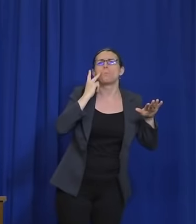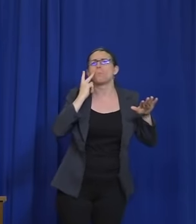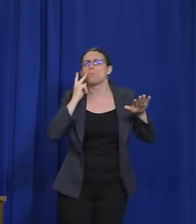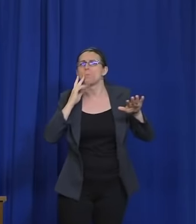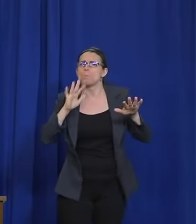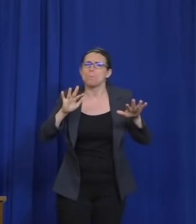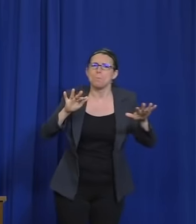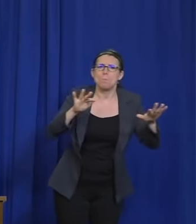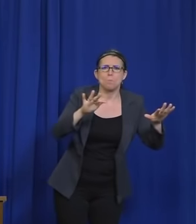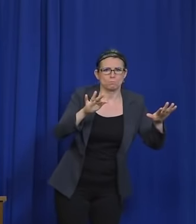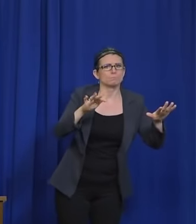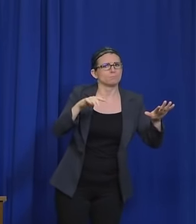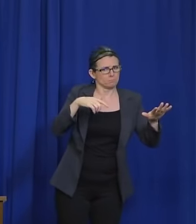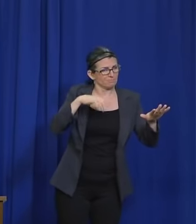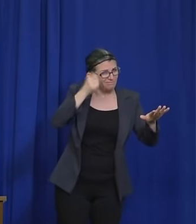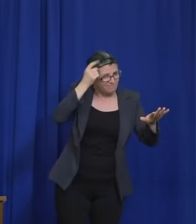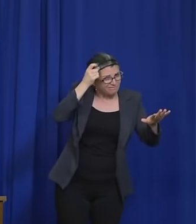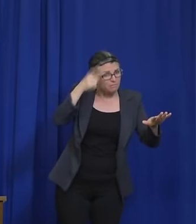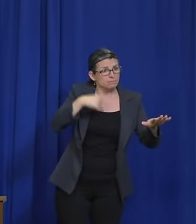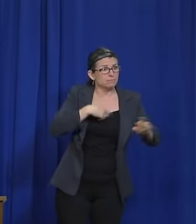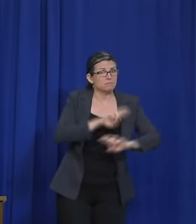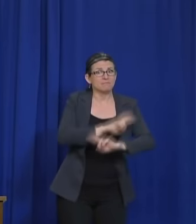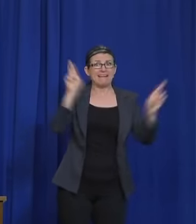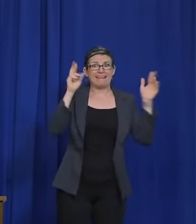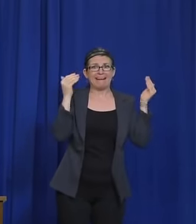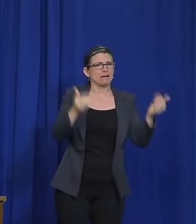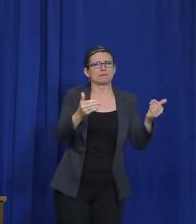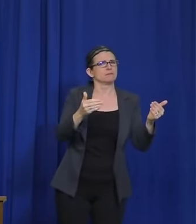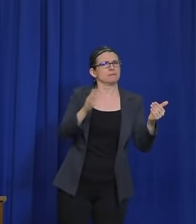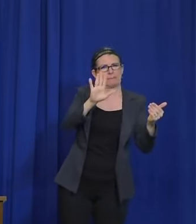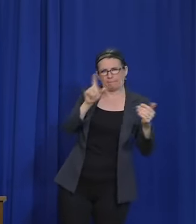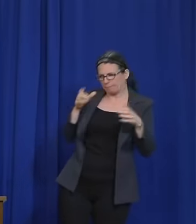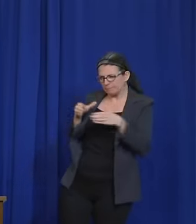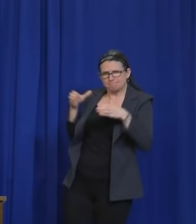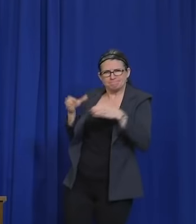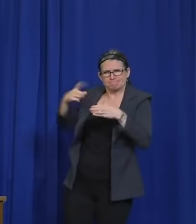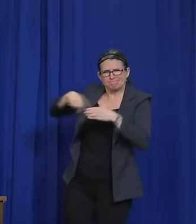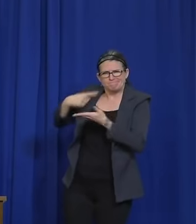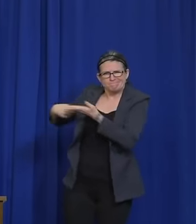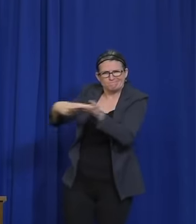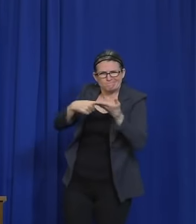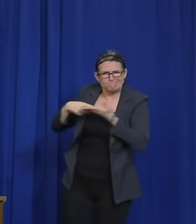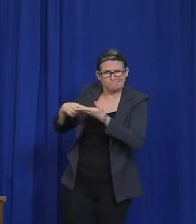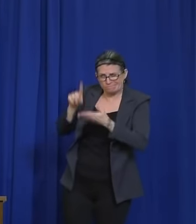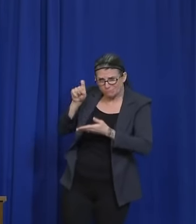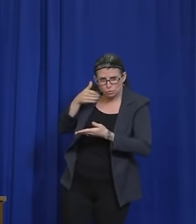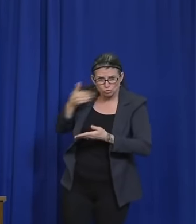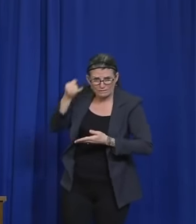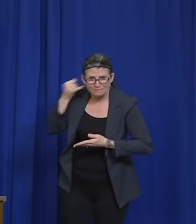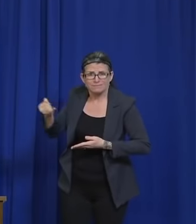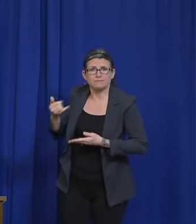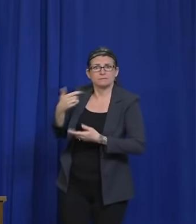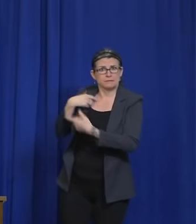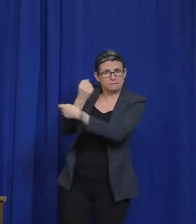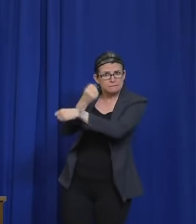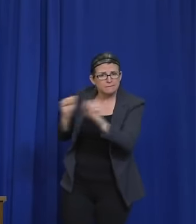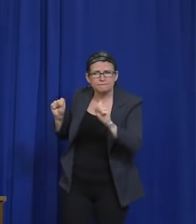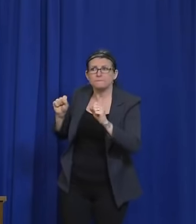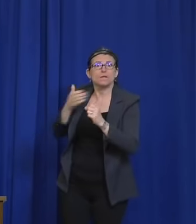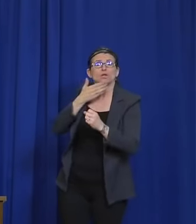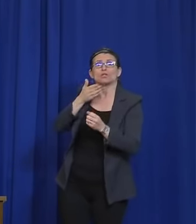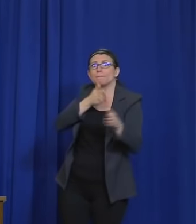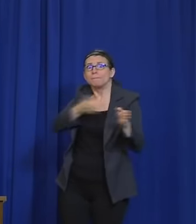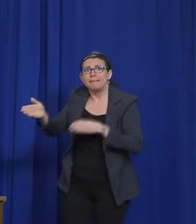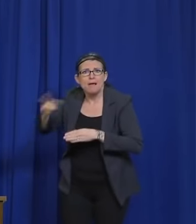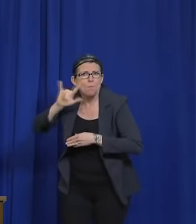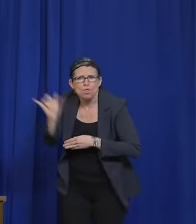with our coronavirus response team, and with many others to determine whether it would be appropriate to extend that order for